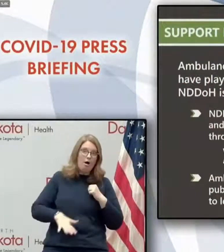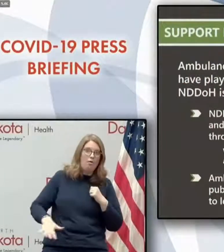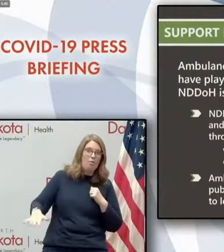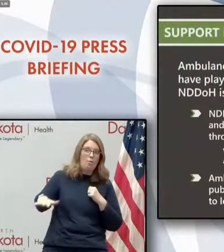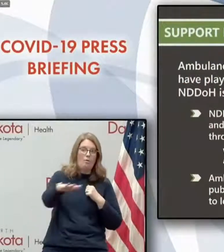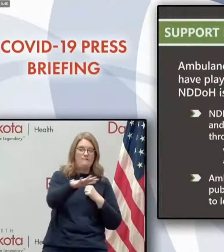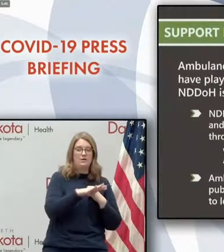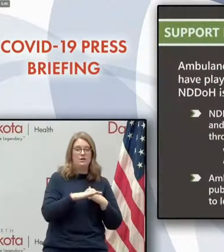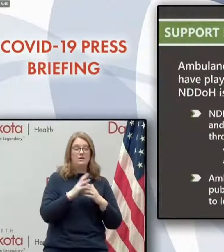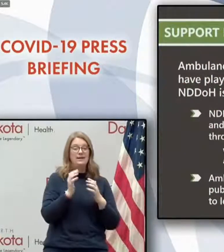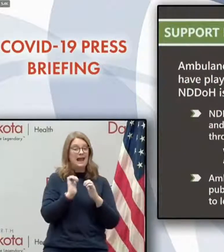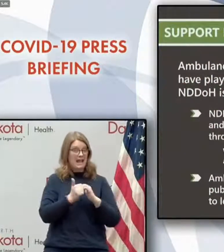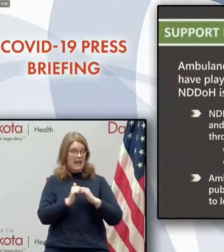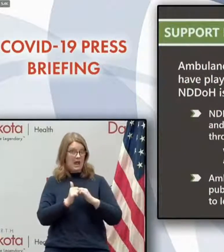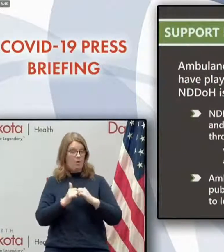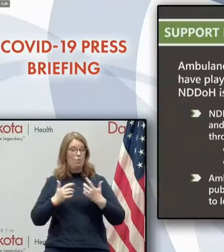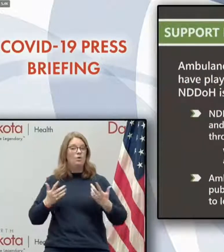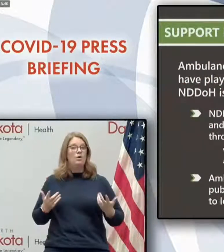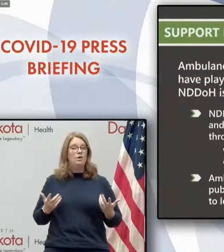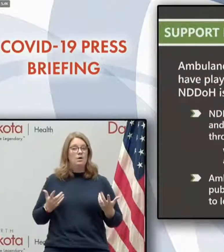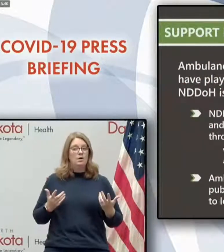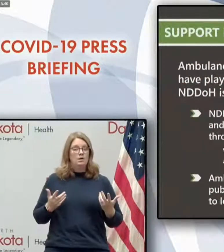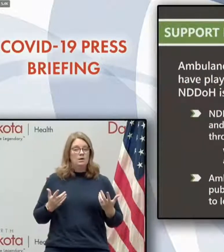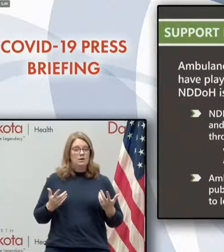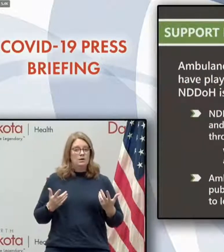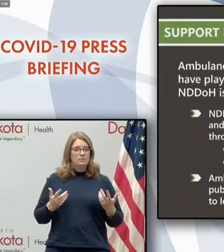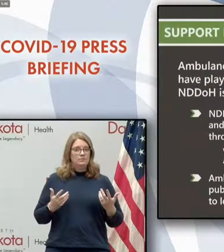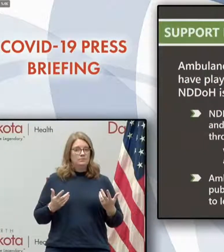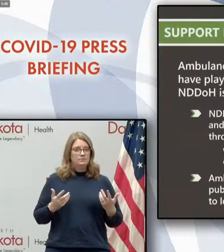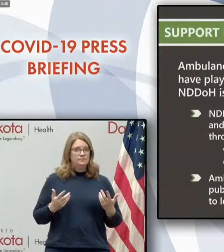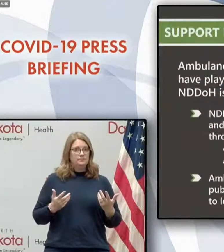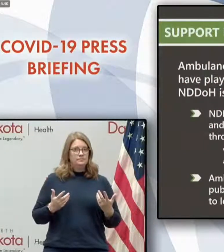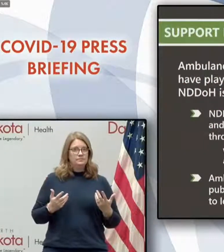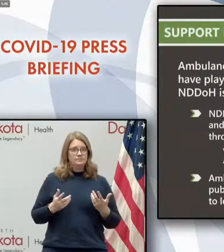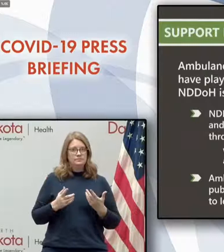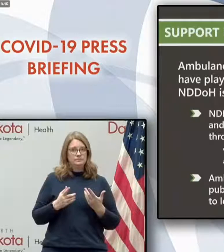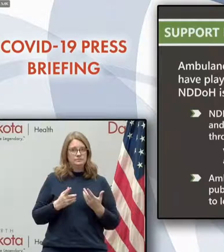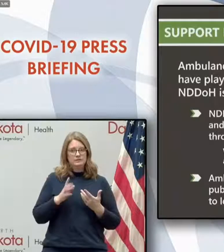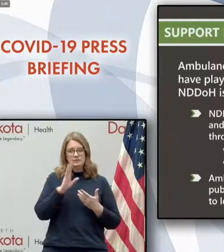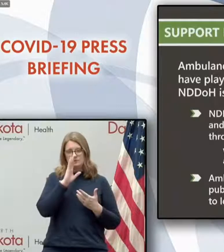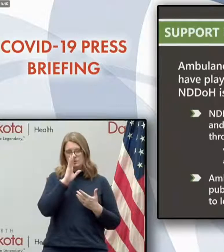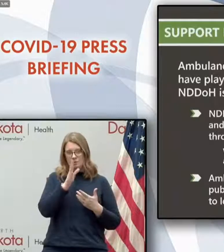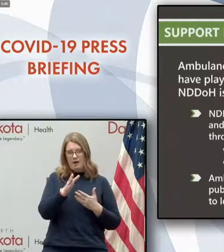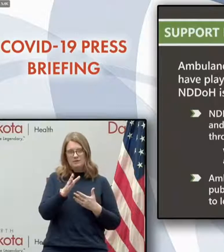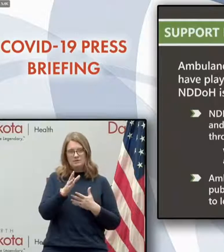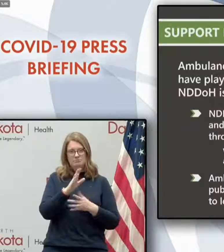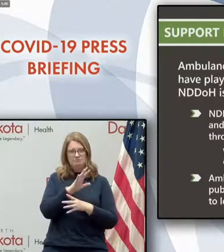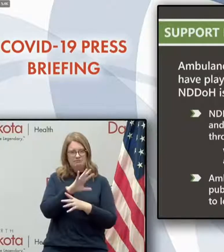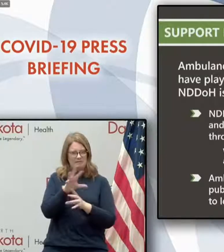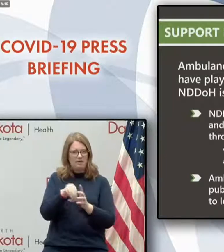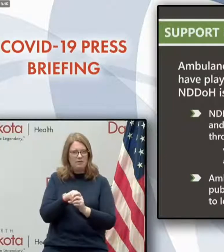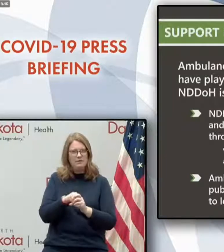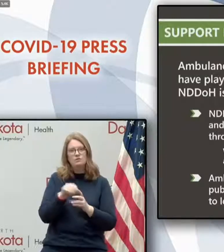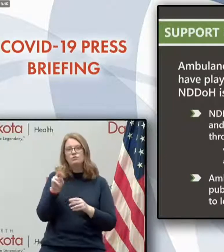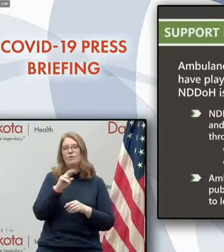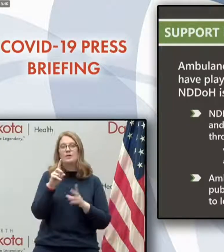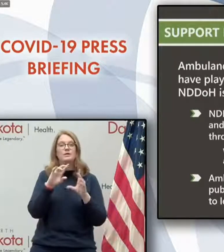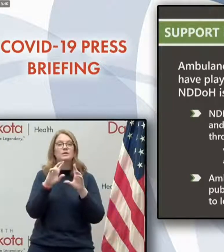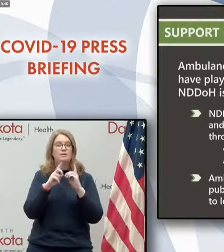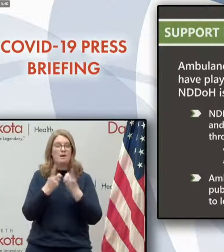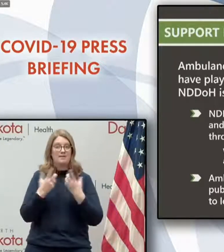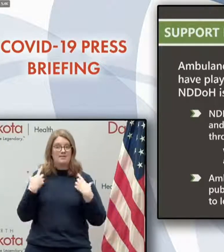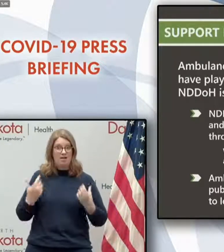one way that we're going to do that is to do some direct engagement. So the North Dakota Department of Health will be